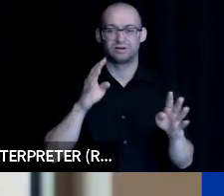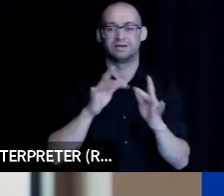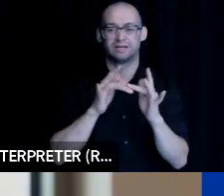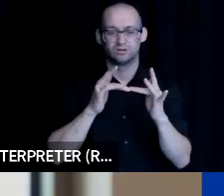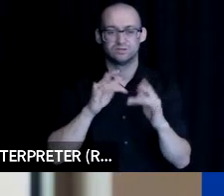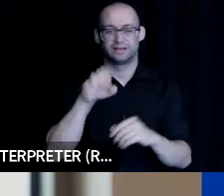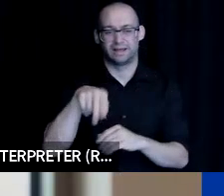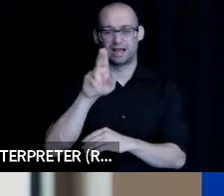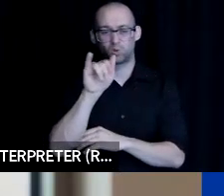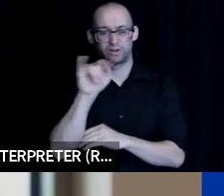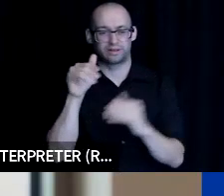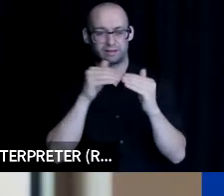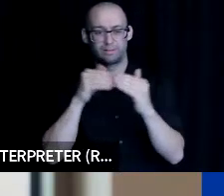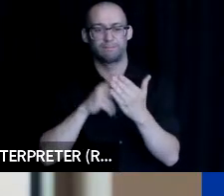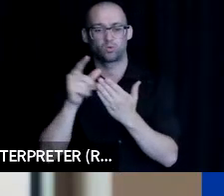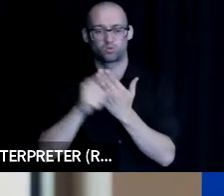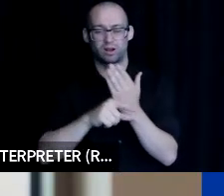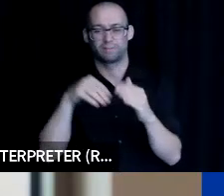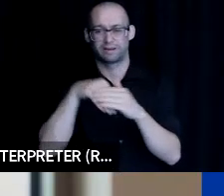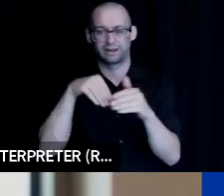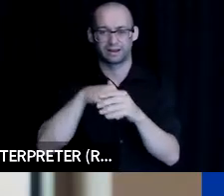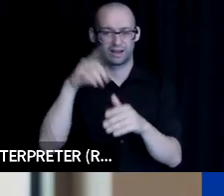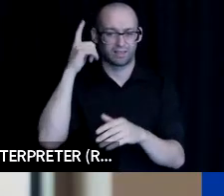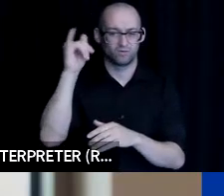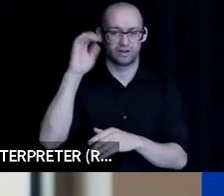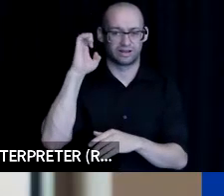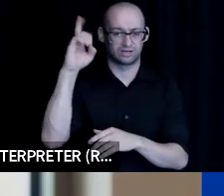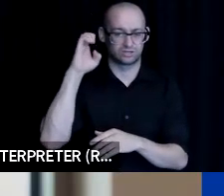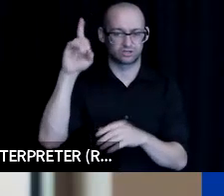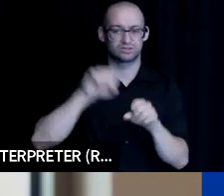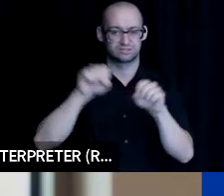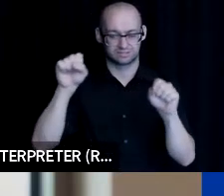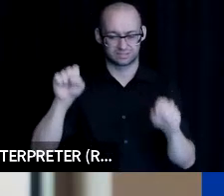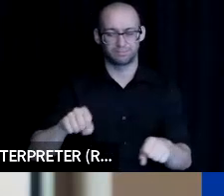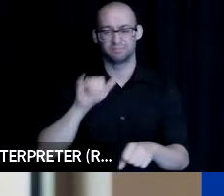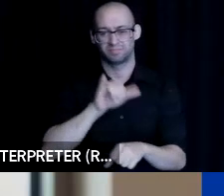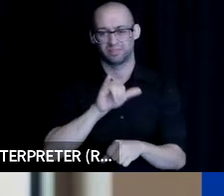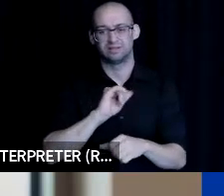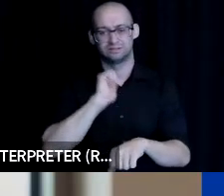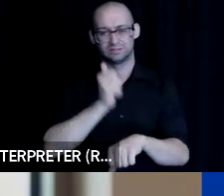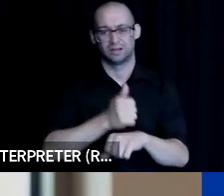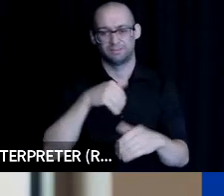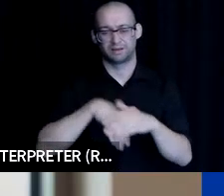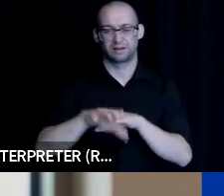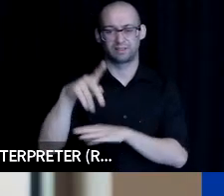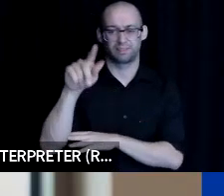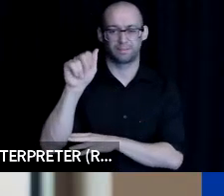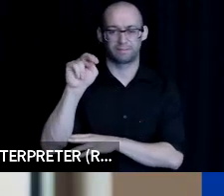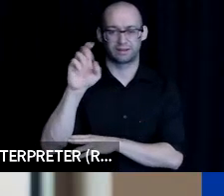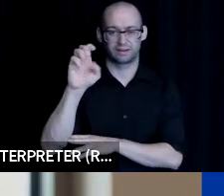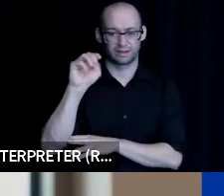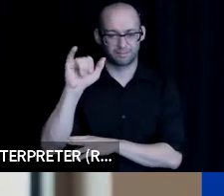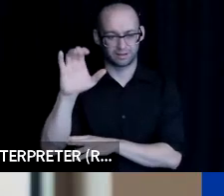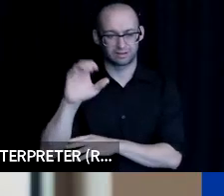the digital equity programs that California's education system implemented during the pandemic. Schools